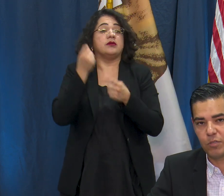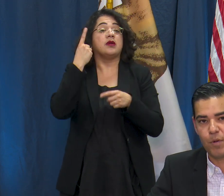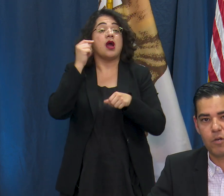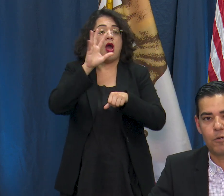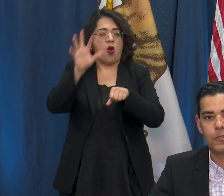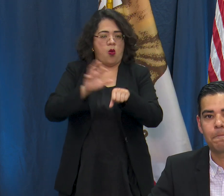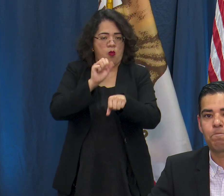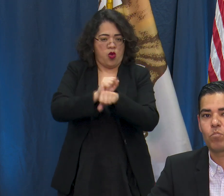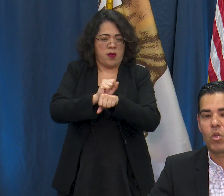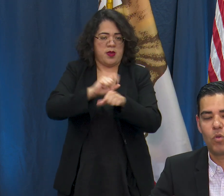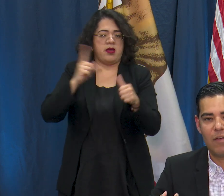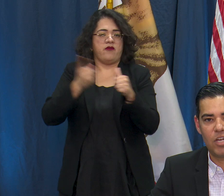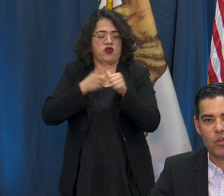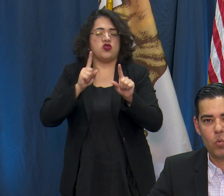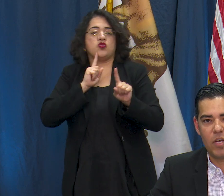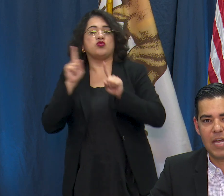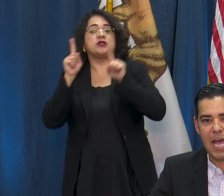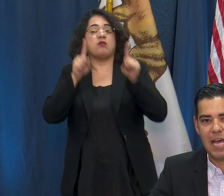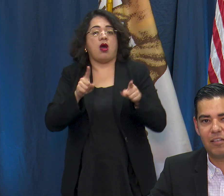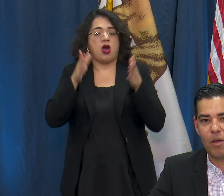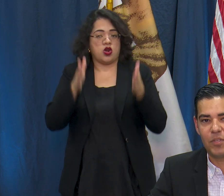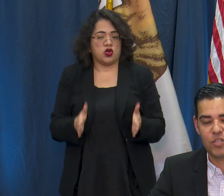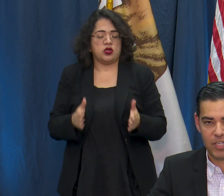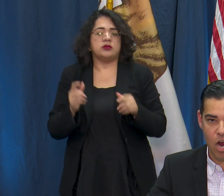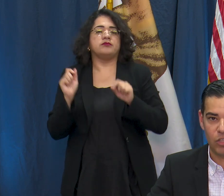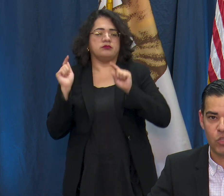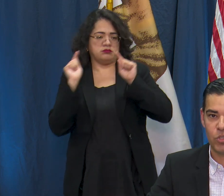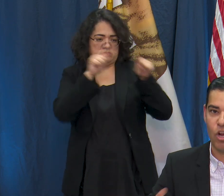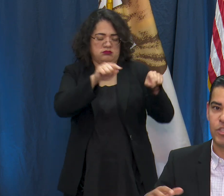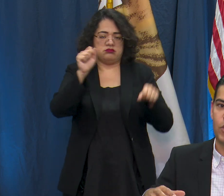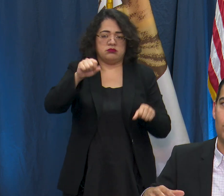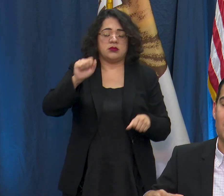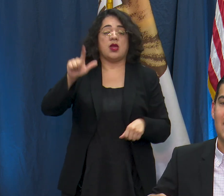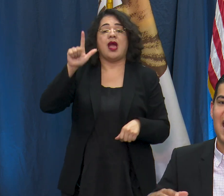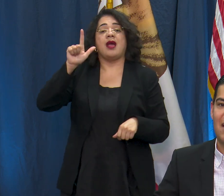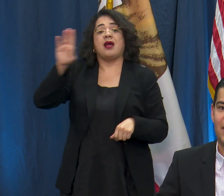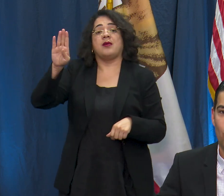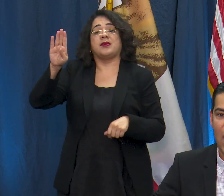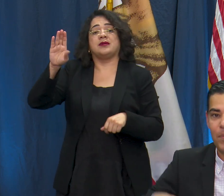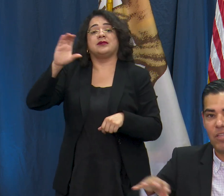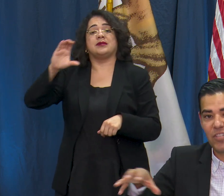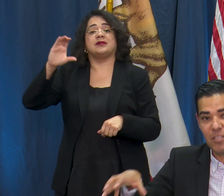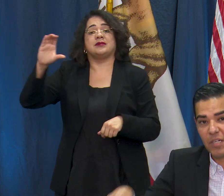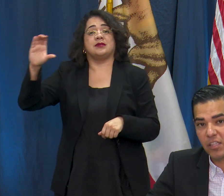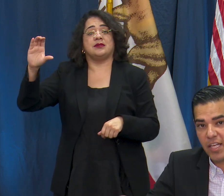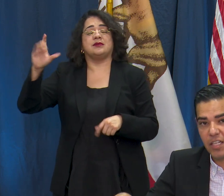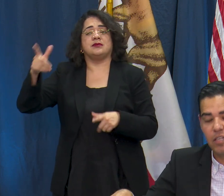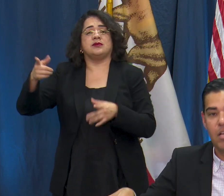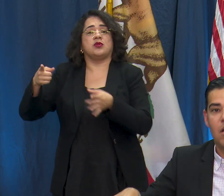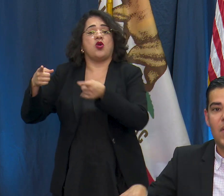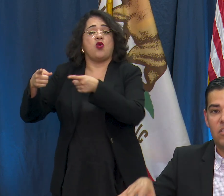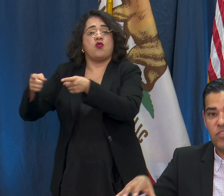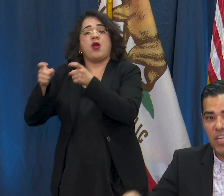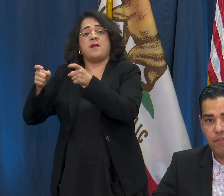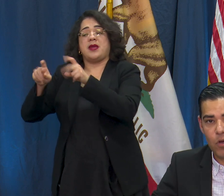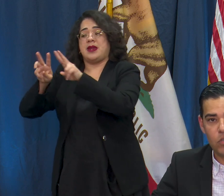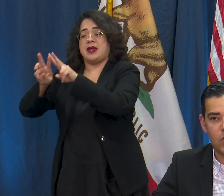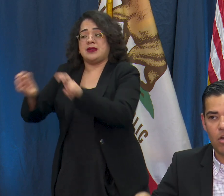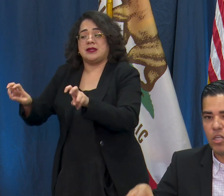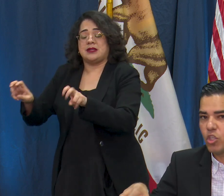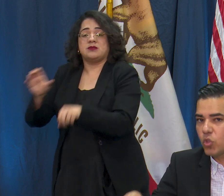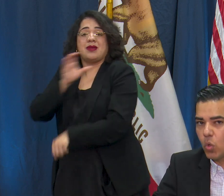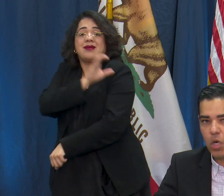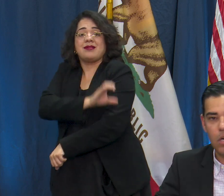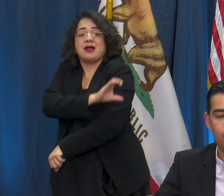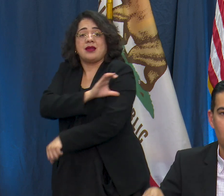and first responders. We have another one at Long Beach City College, which also has a rapid assessment clinic that is seeing folks